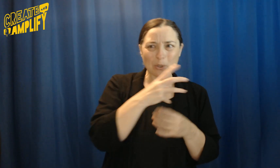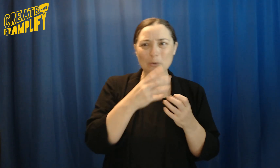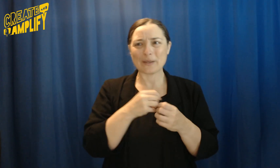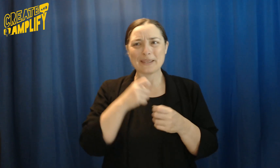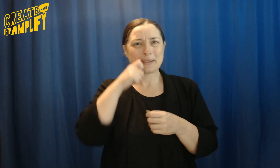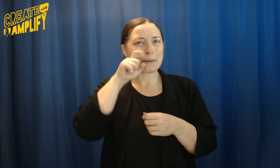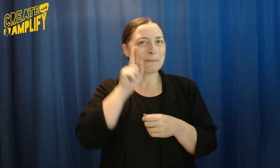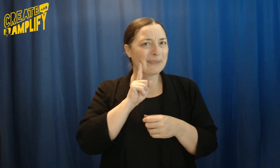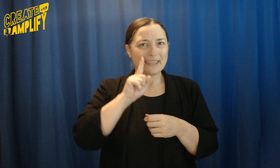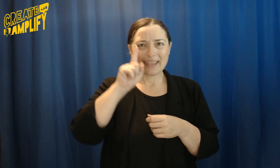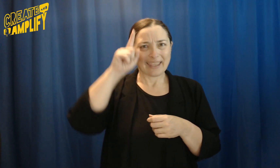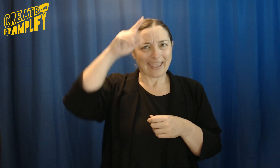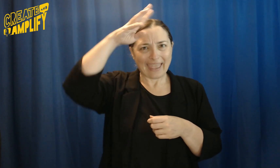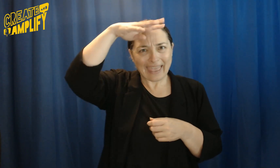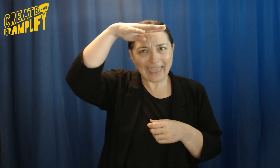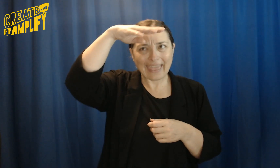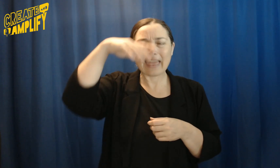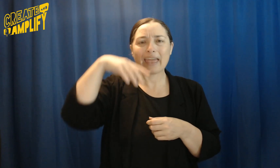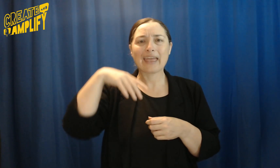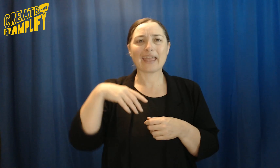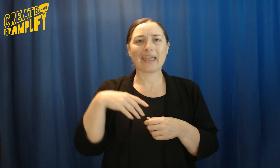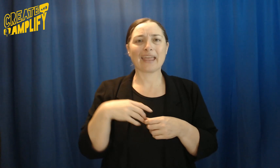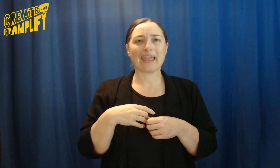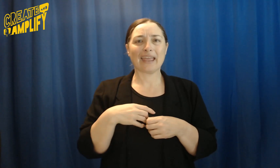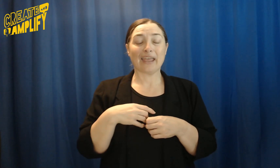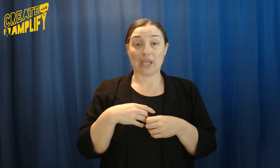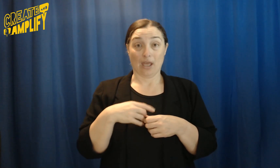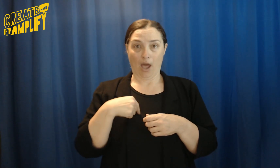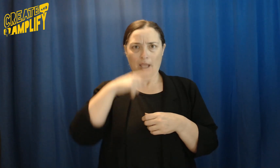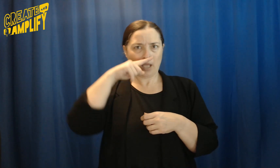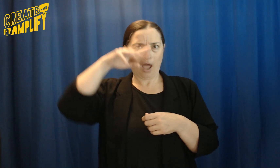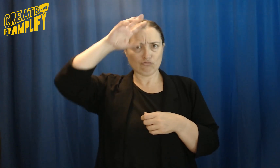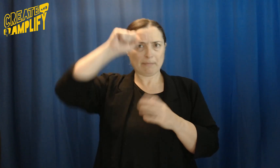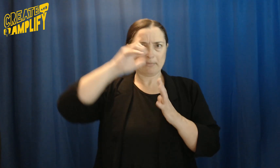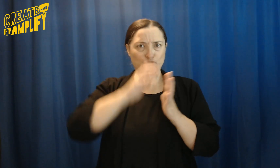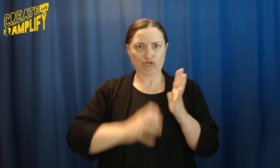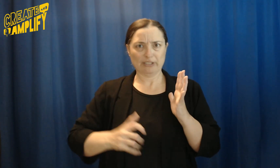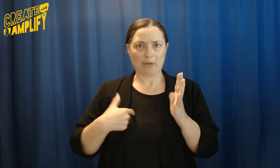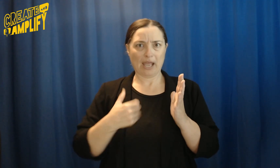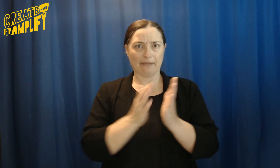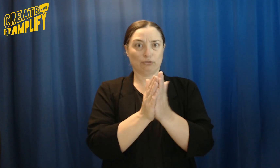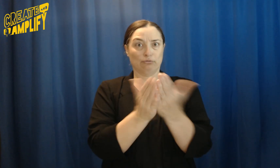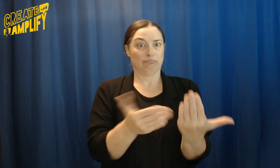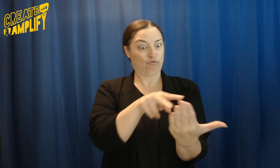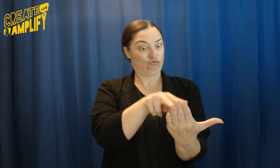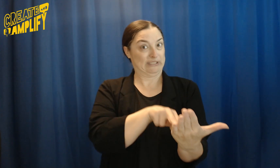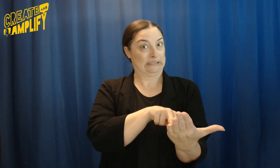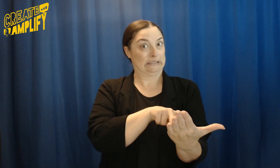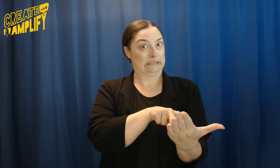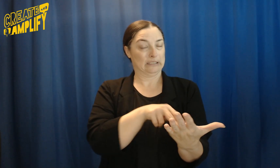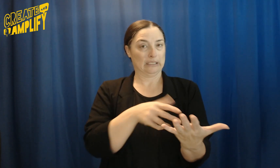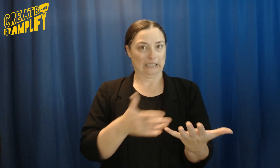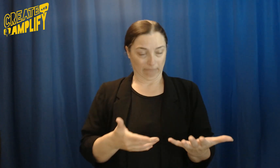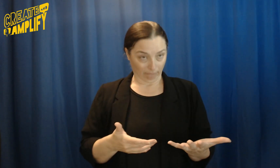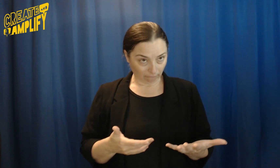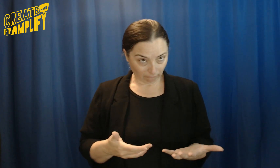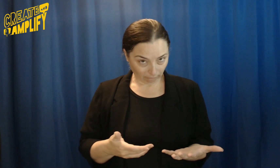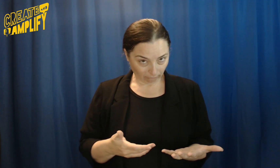I need to read off paper. I can't remember scripts. I was just like, what do you mean? What are you